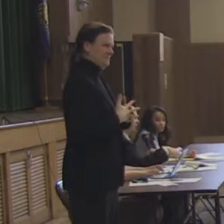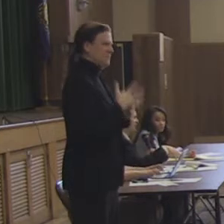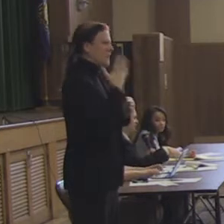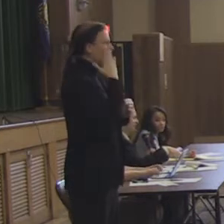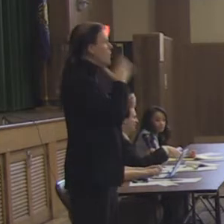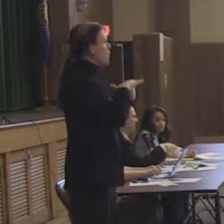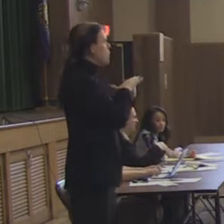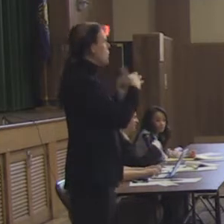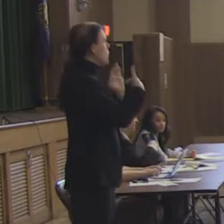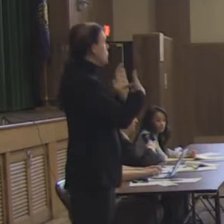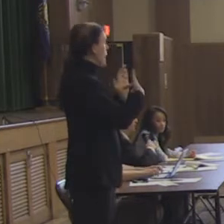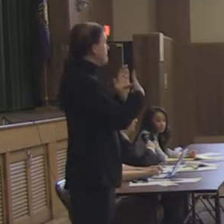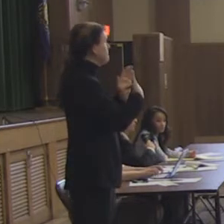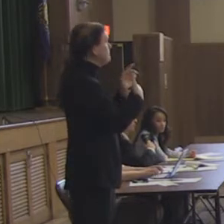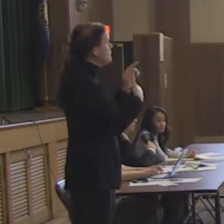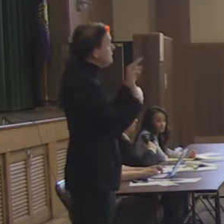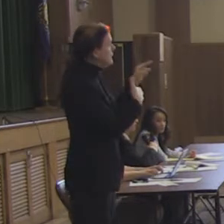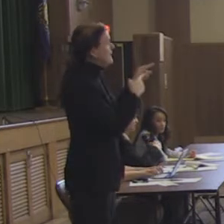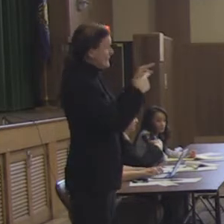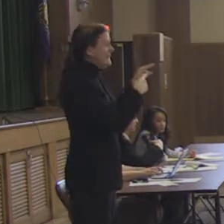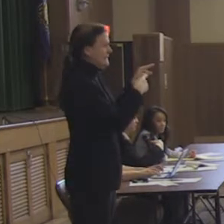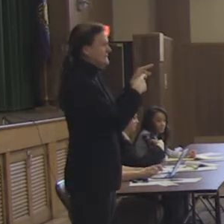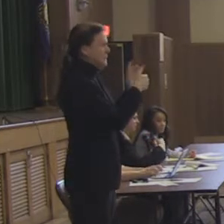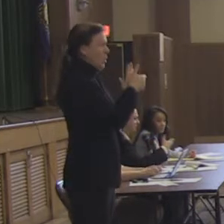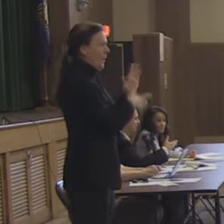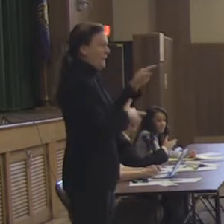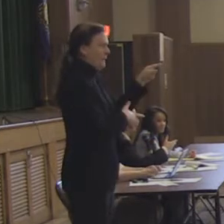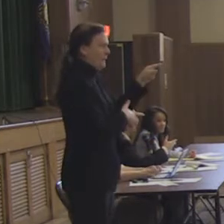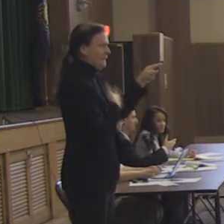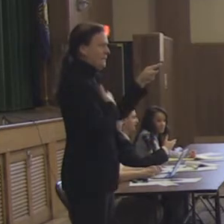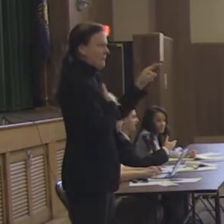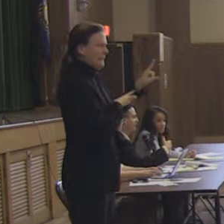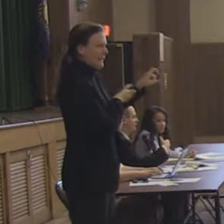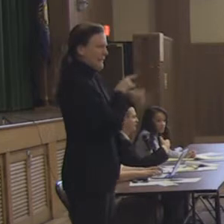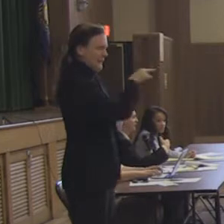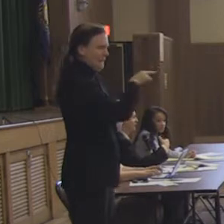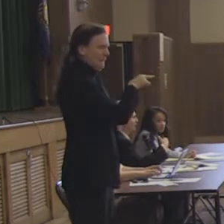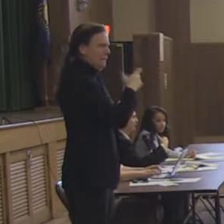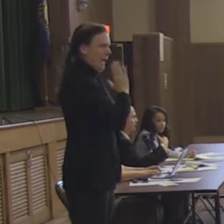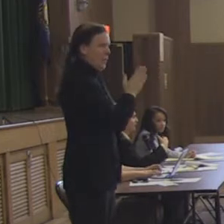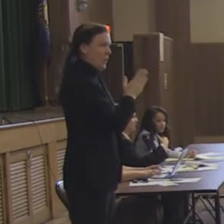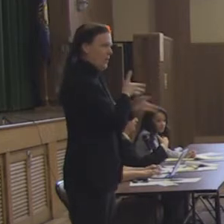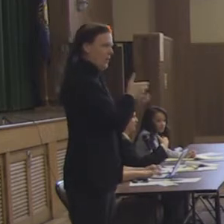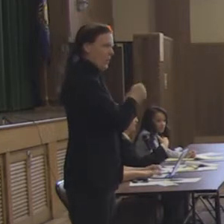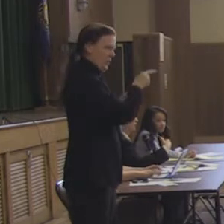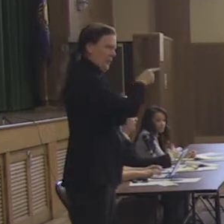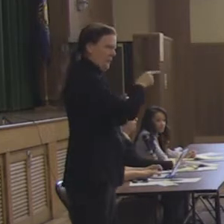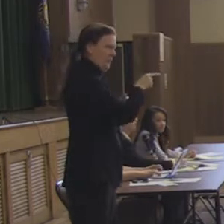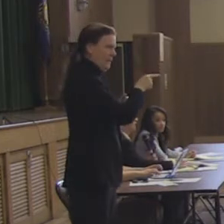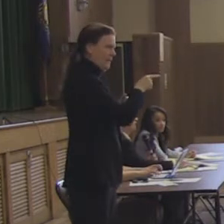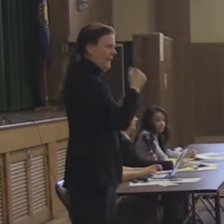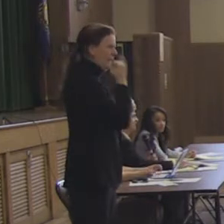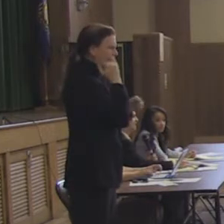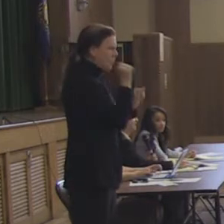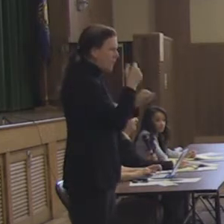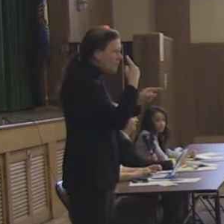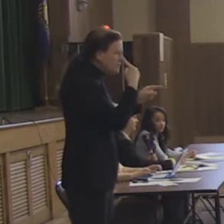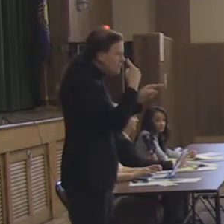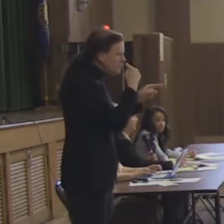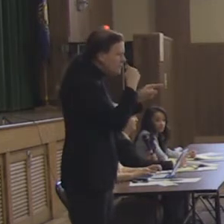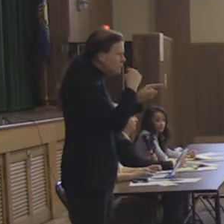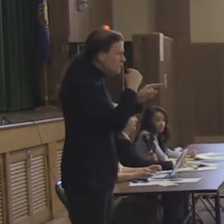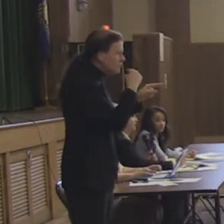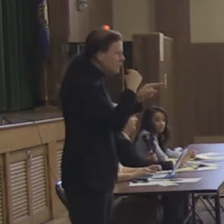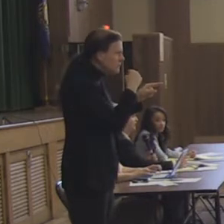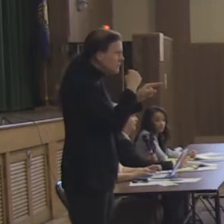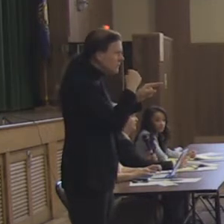area, Evan Goyke, is, so to double back with him on a lot of, you know, the legal questions I have. But if possible, I'd like to get if